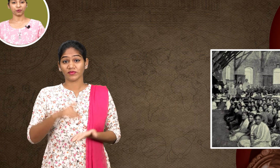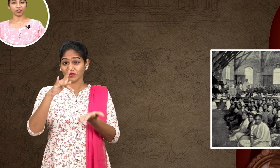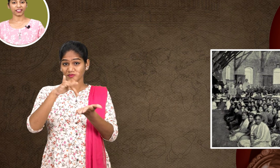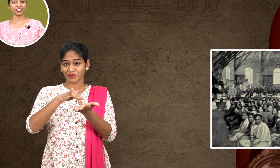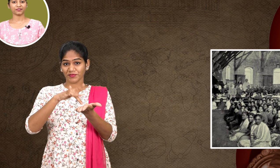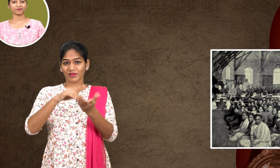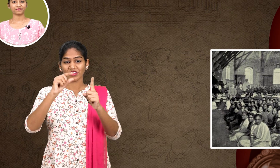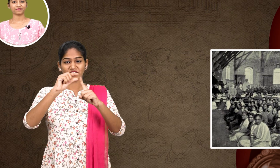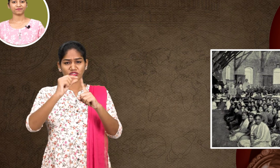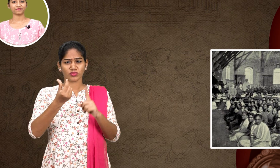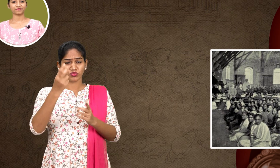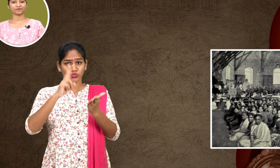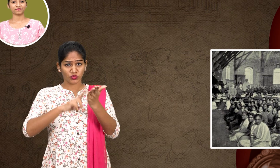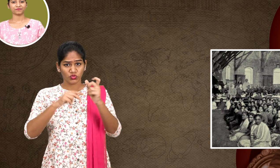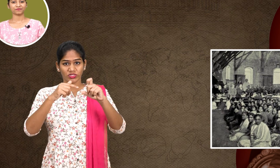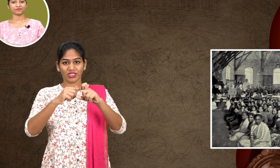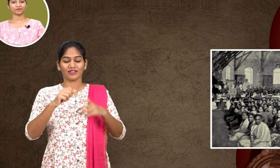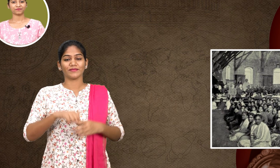in Pune